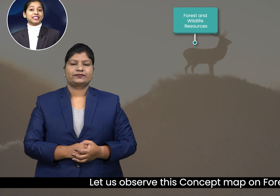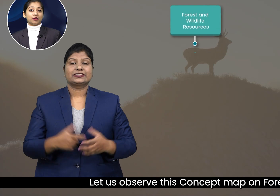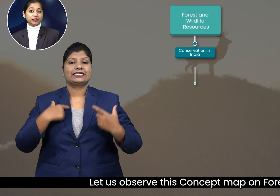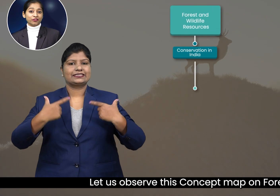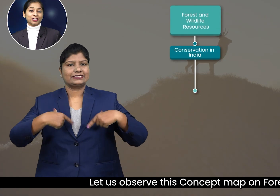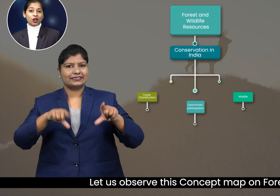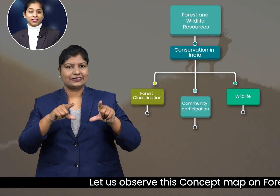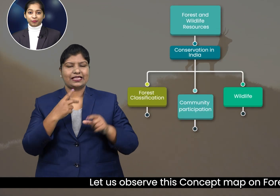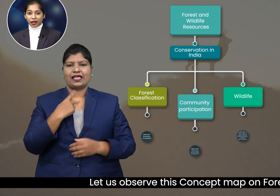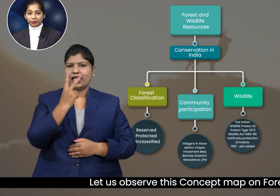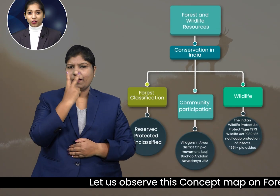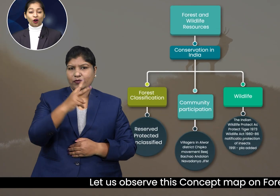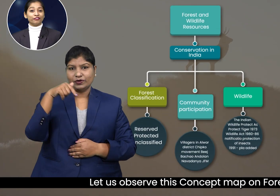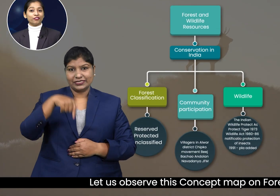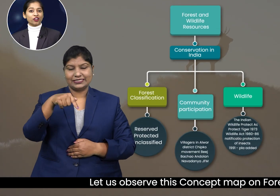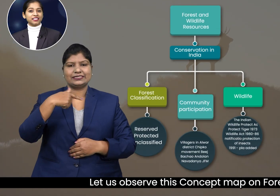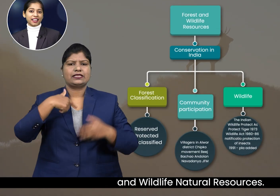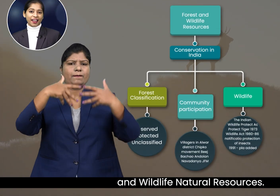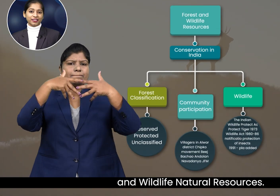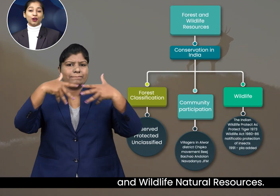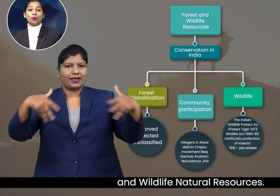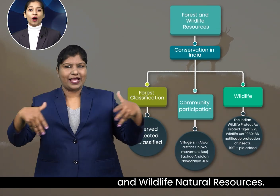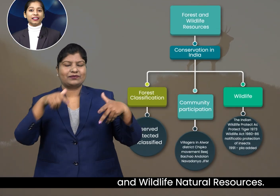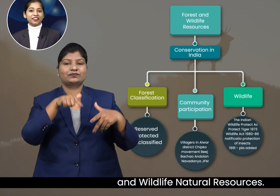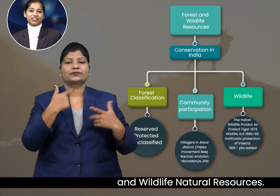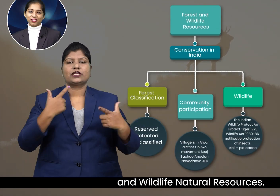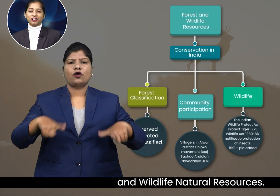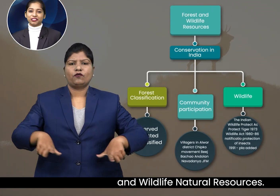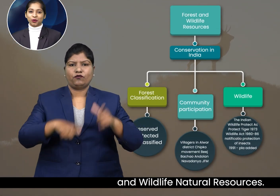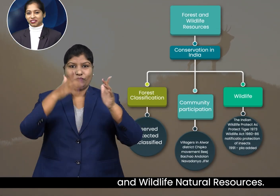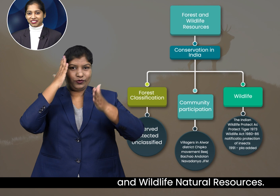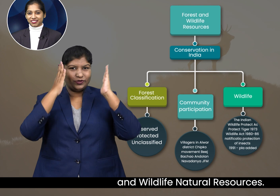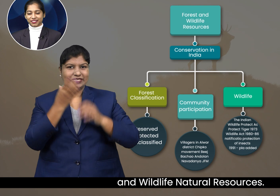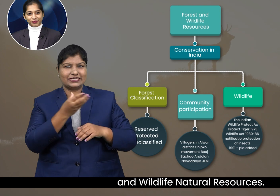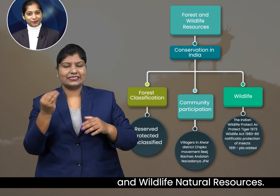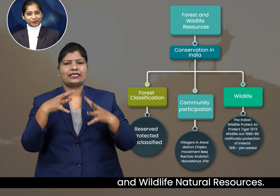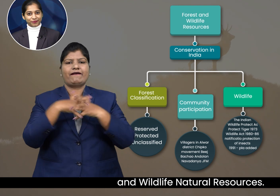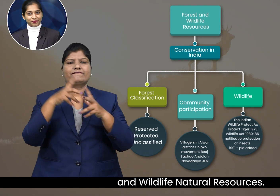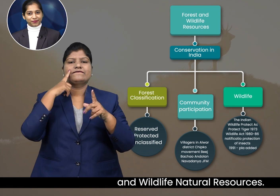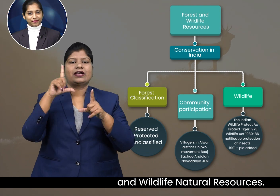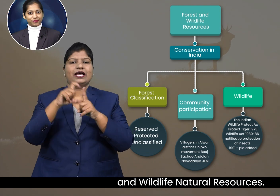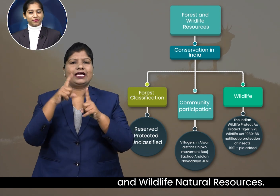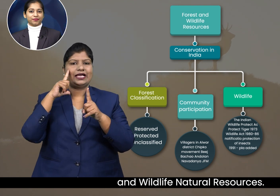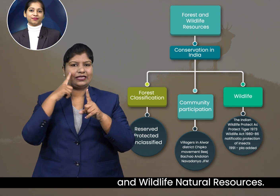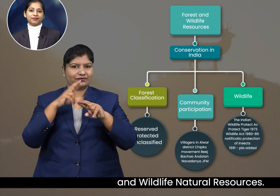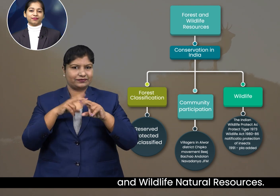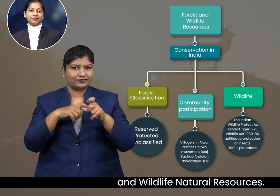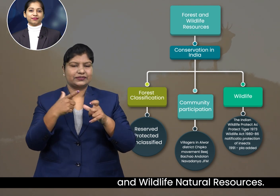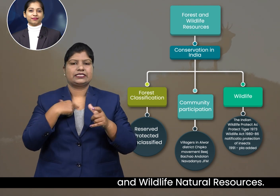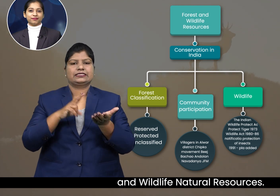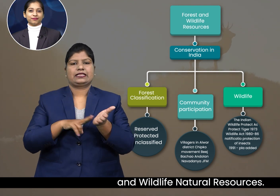Let us observe this concept map on forest and wildlife natural resources.